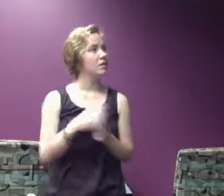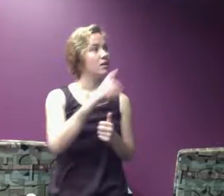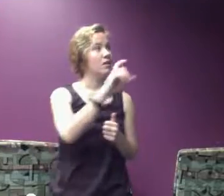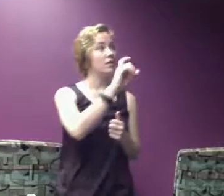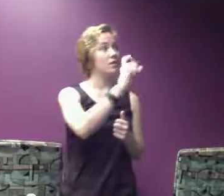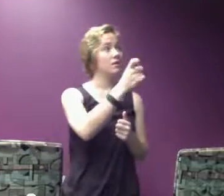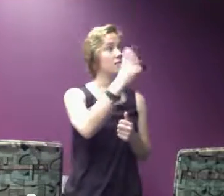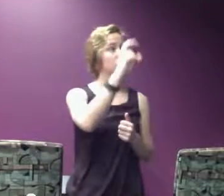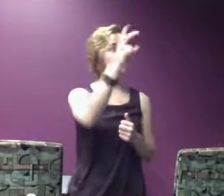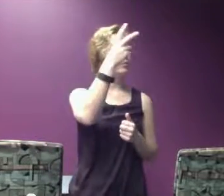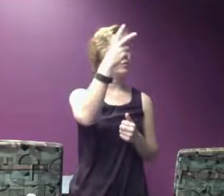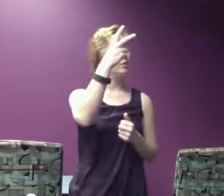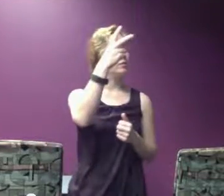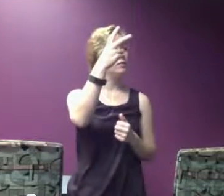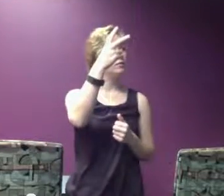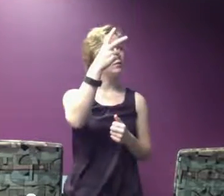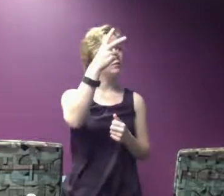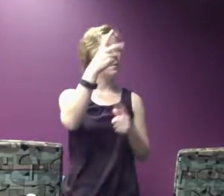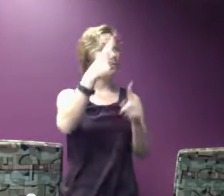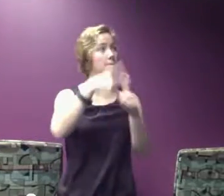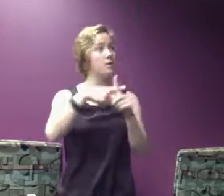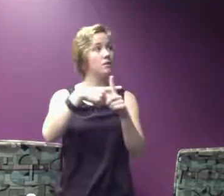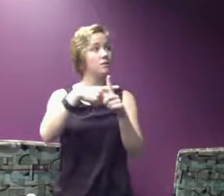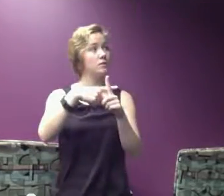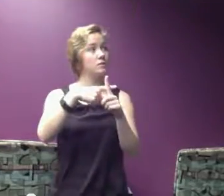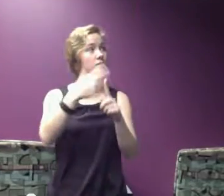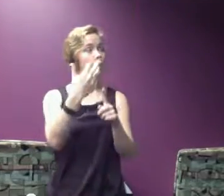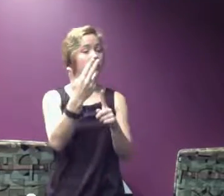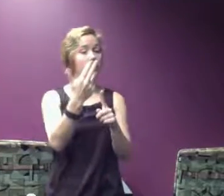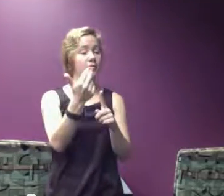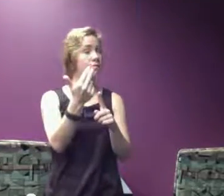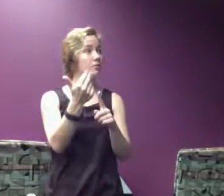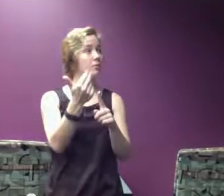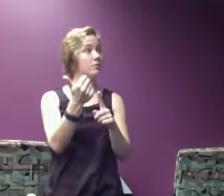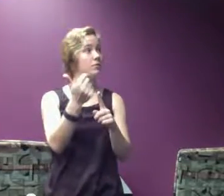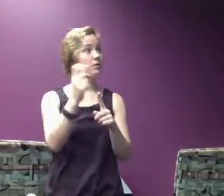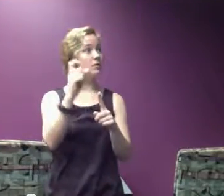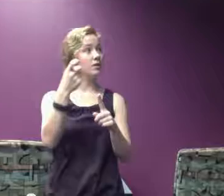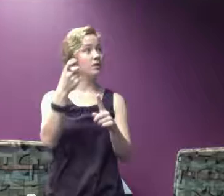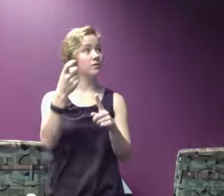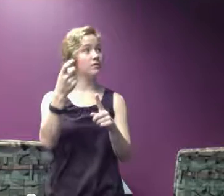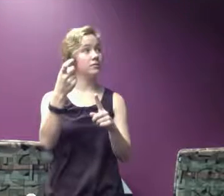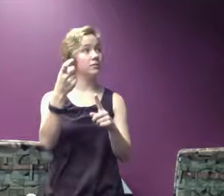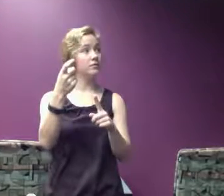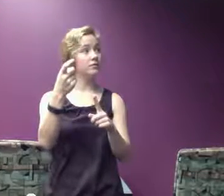So now we're going to do another problem. So x squared plus 13x